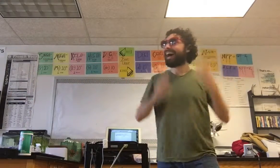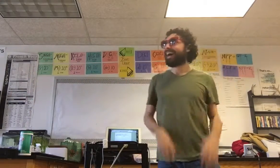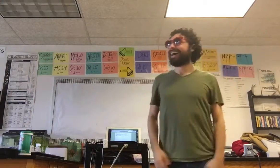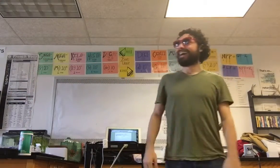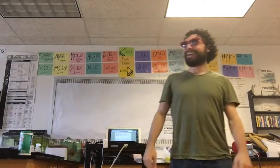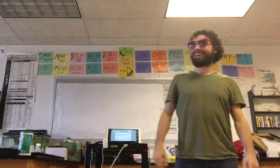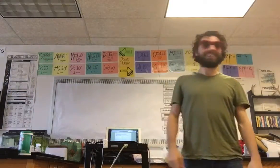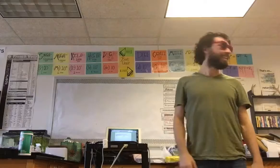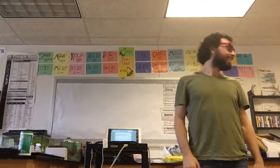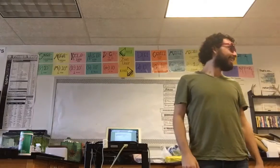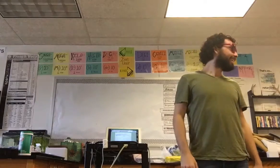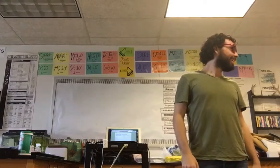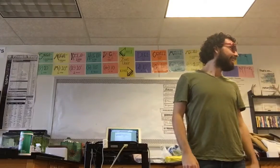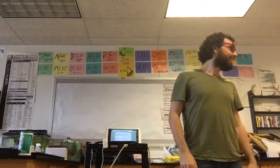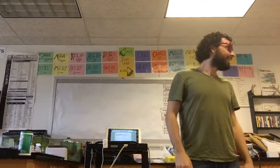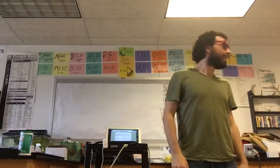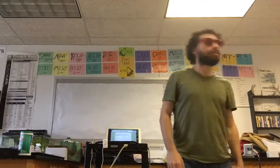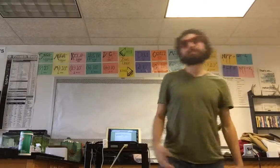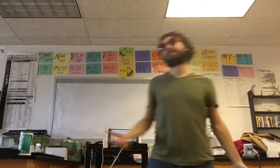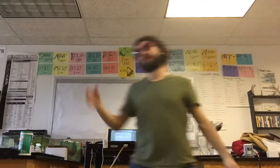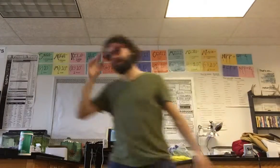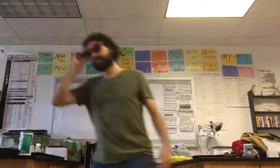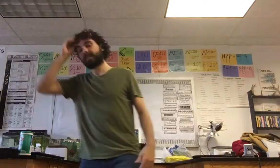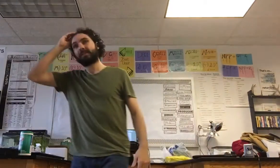What happened? You can't do it that fast, you have to write it down.